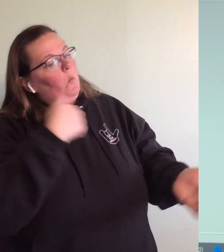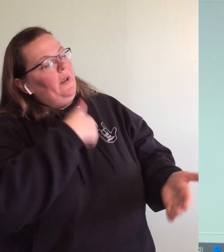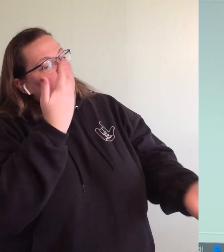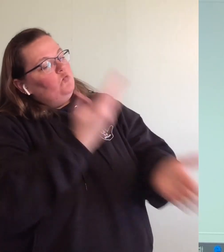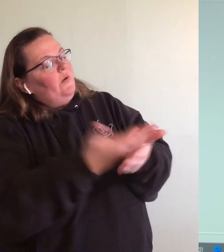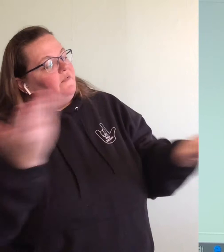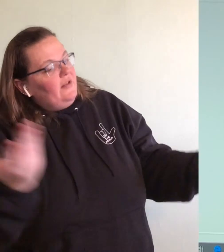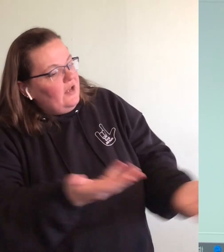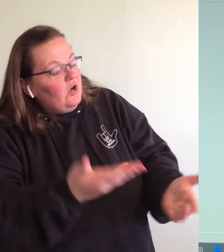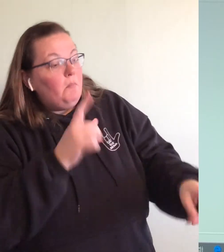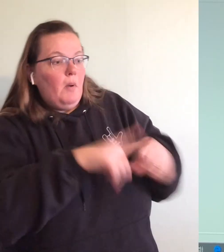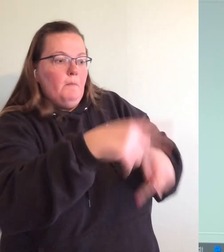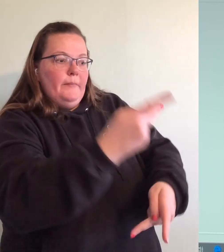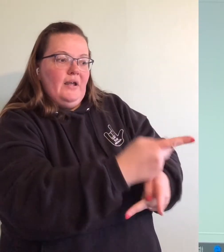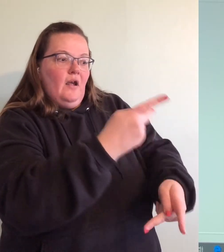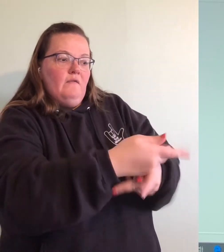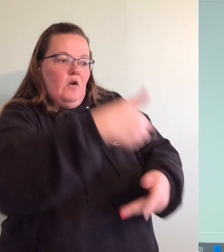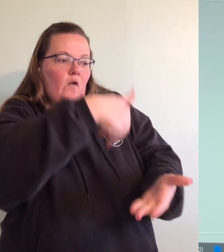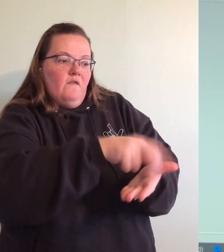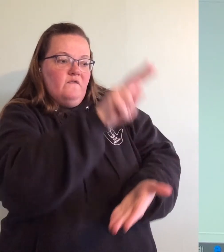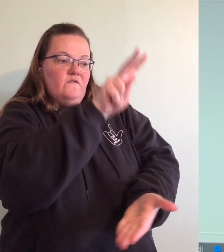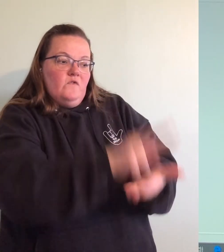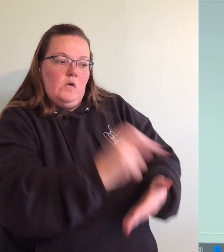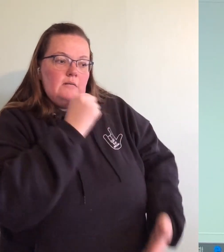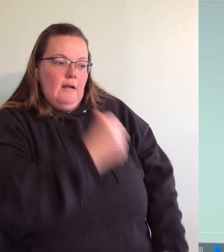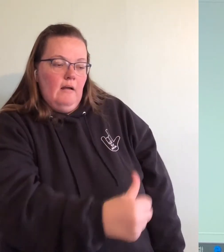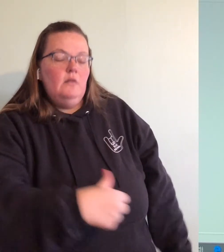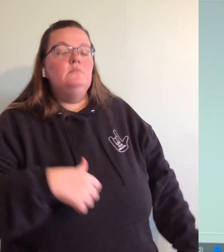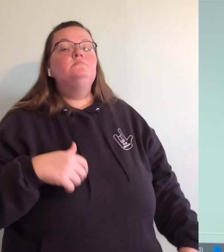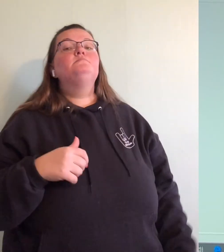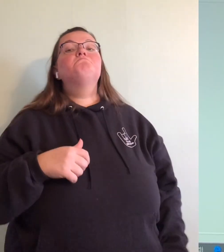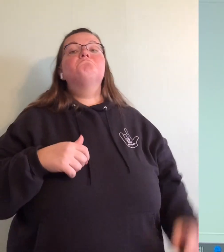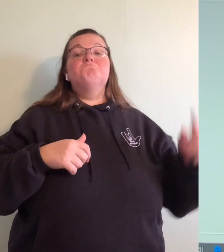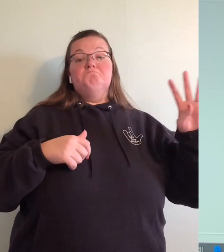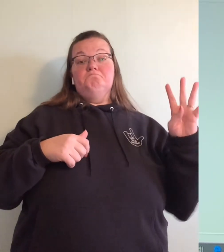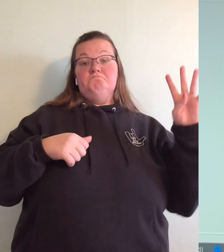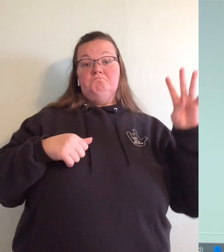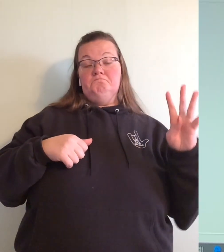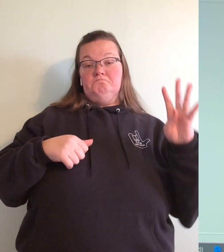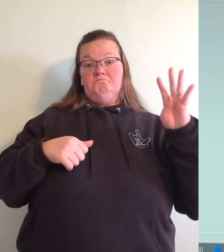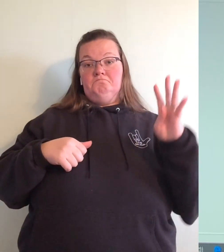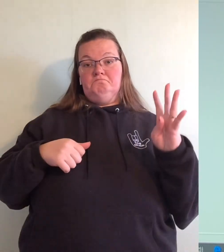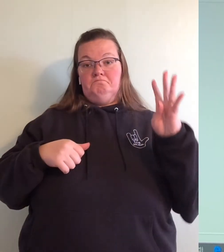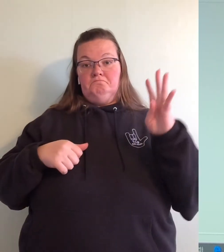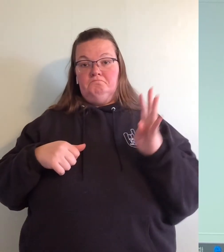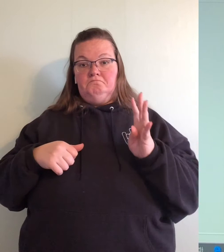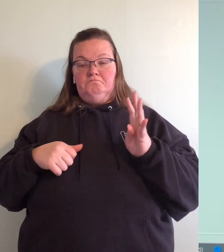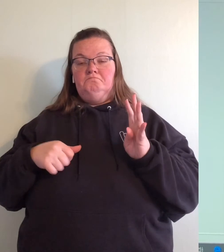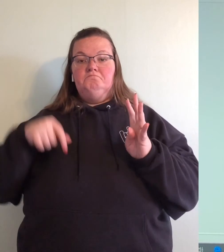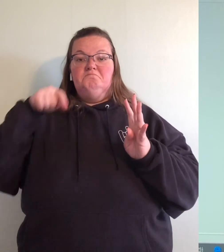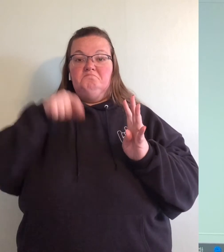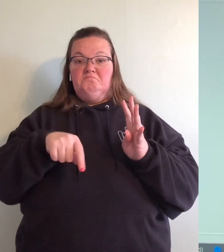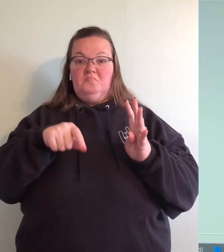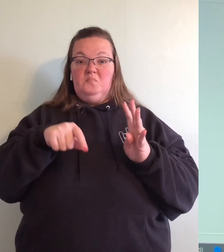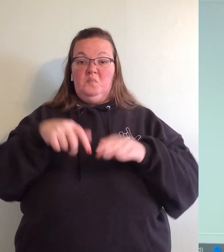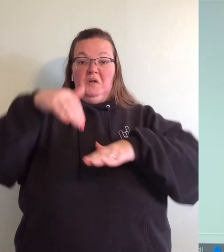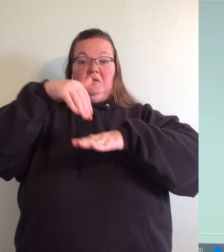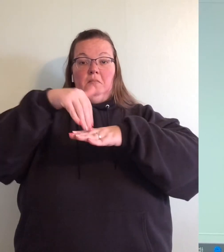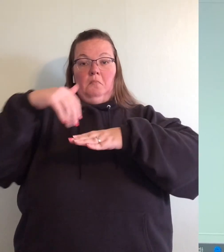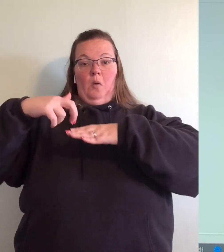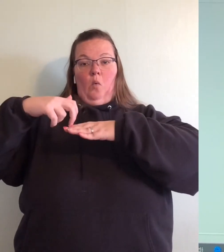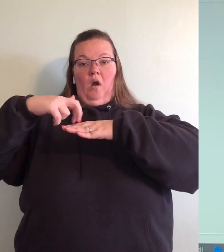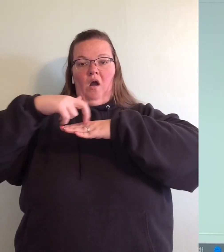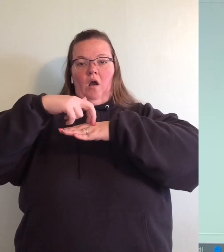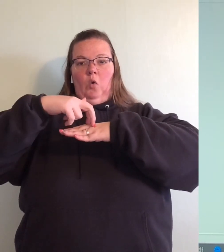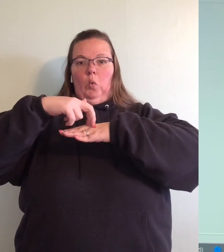way, but be careful, don't slip." The top of the dam was wide enough to walk on, though not for humans. A very